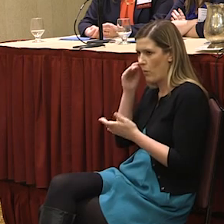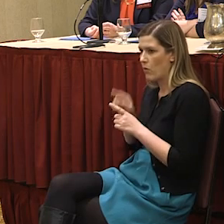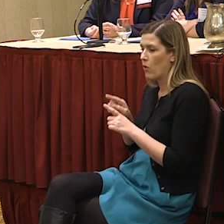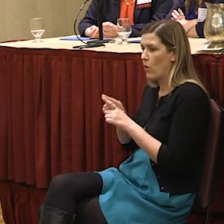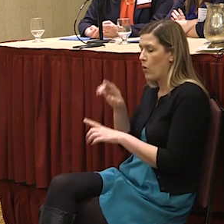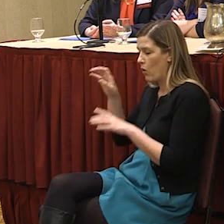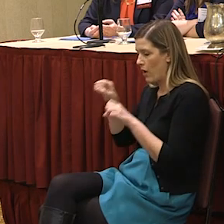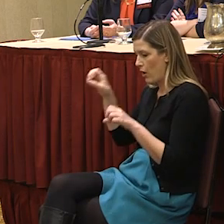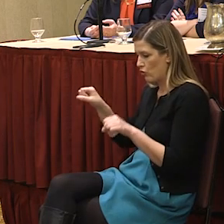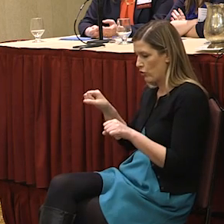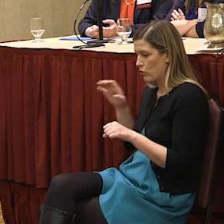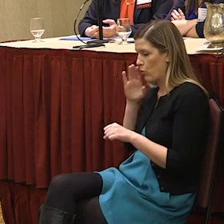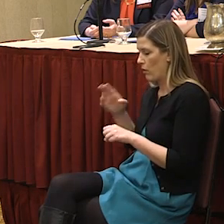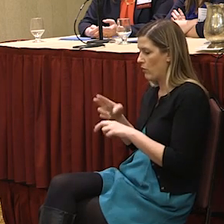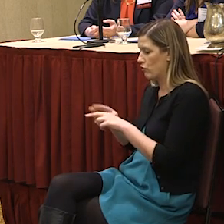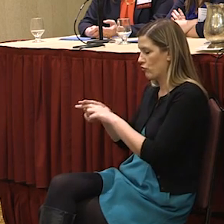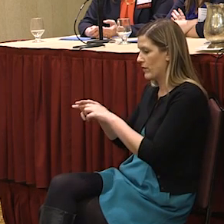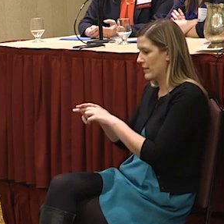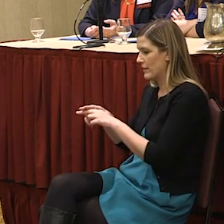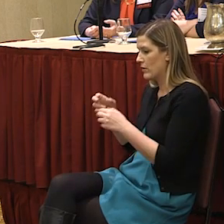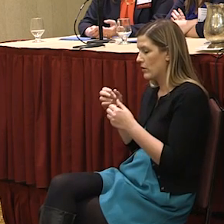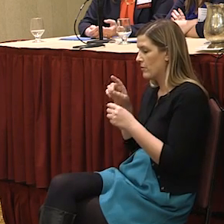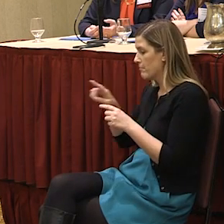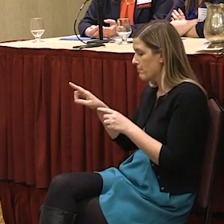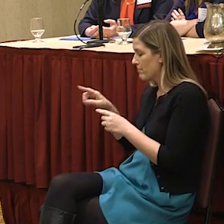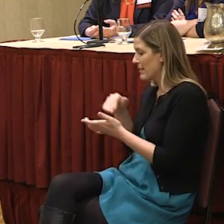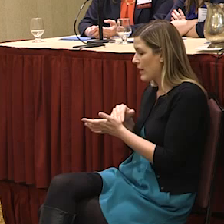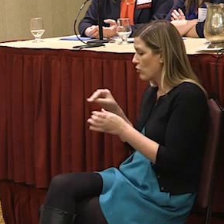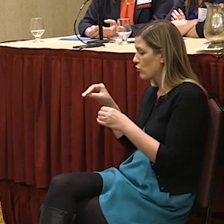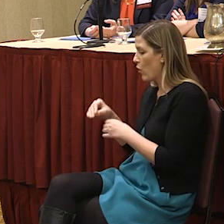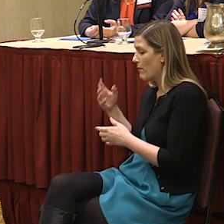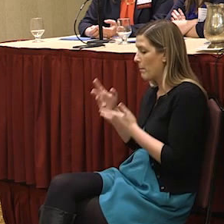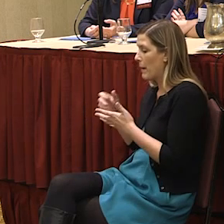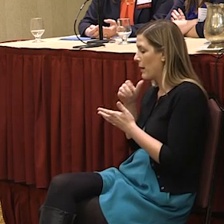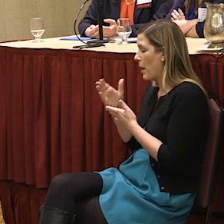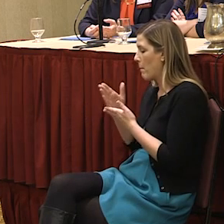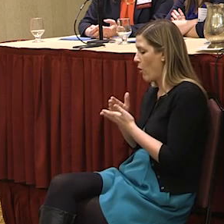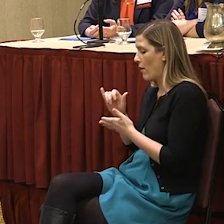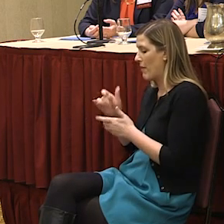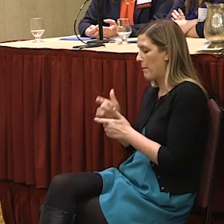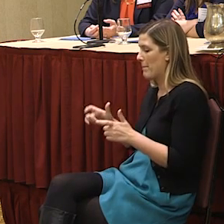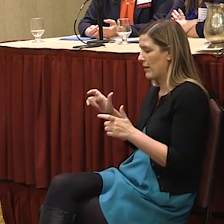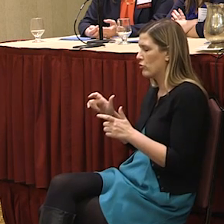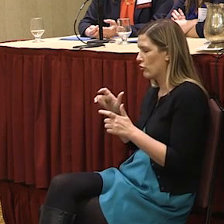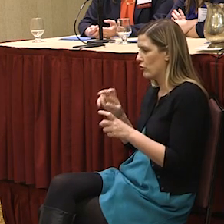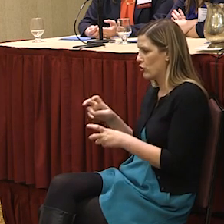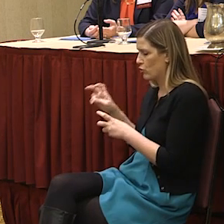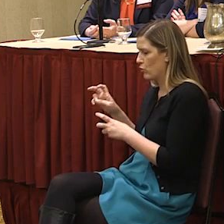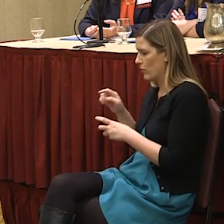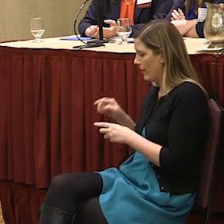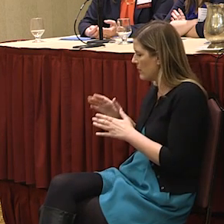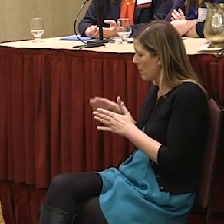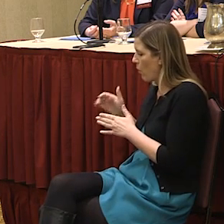outreaching, and we'll be increasing in that to practices that may be not part of this bigger issue of patient-centered medical homes. So these